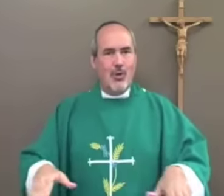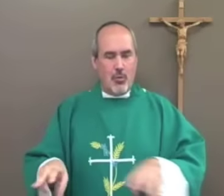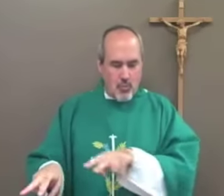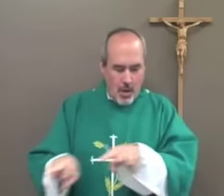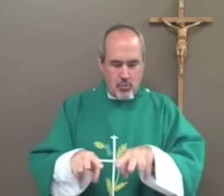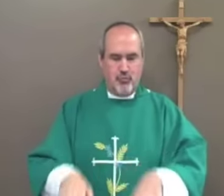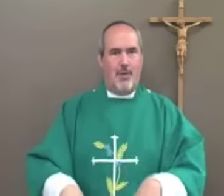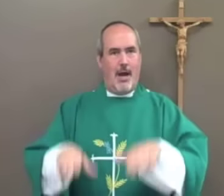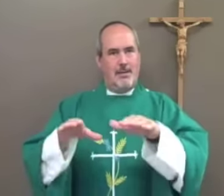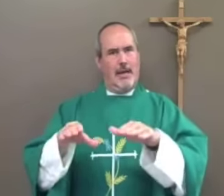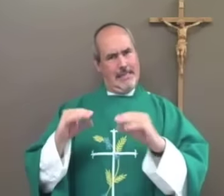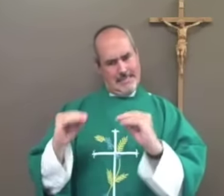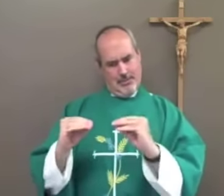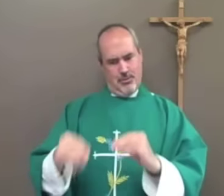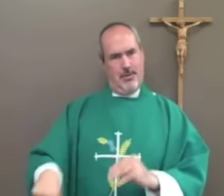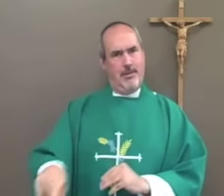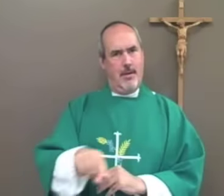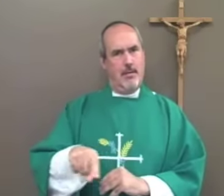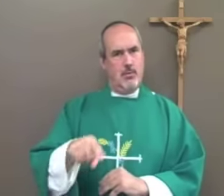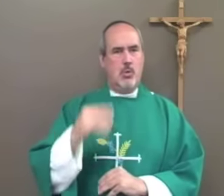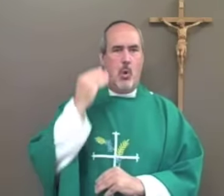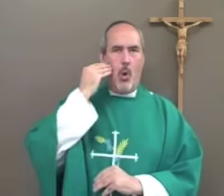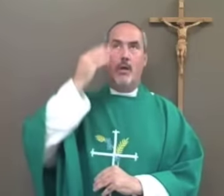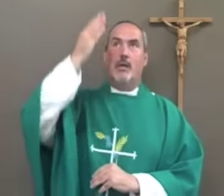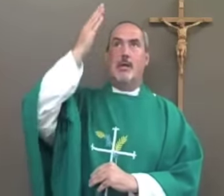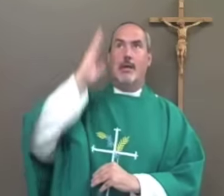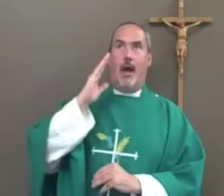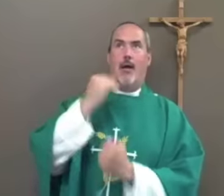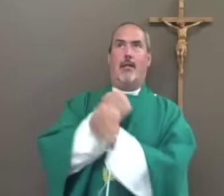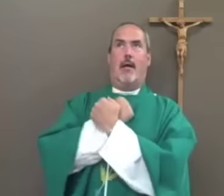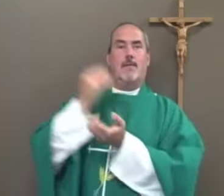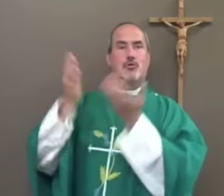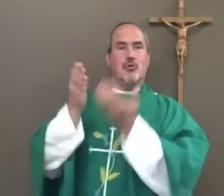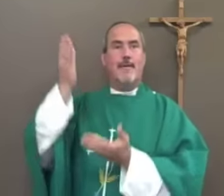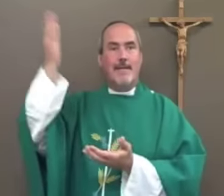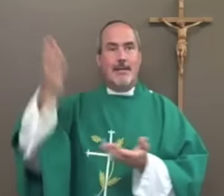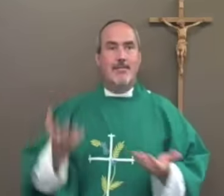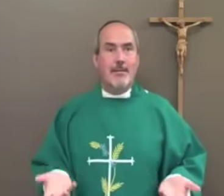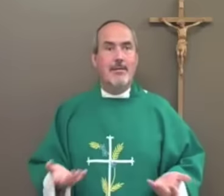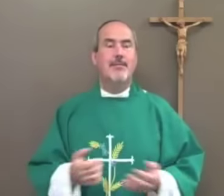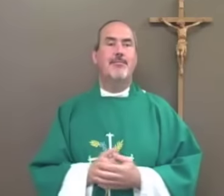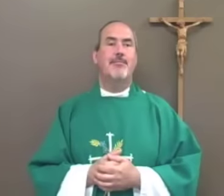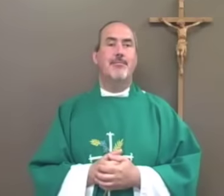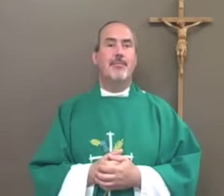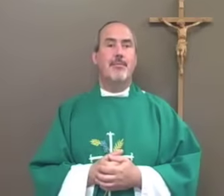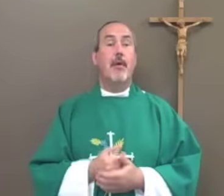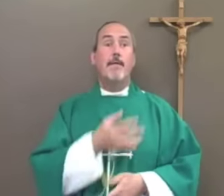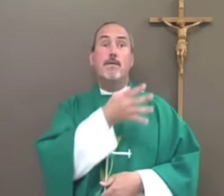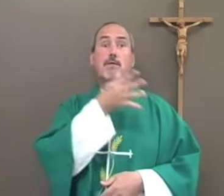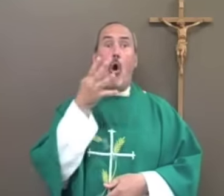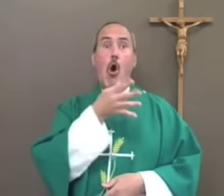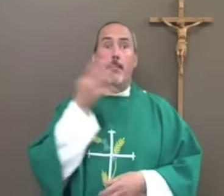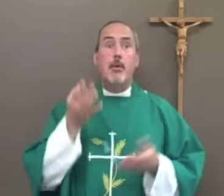also by teaching her children and raising them to love God and serve Him.